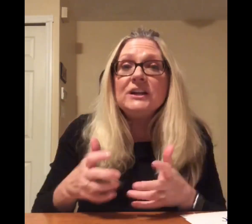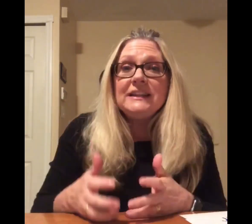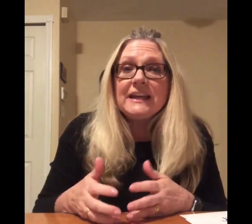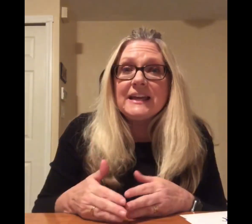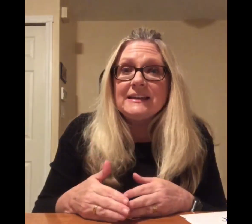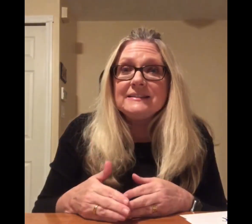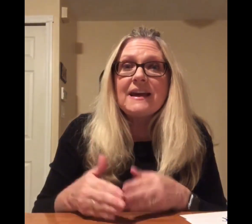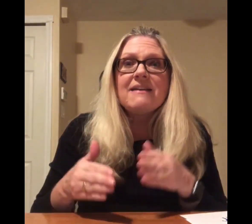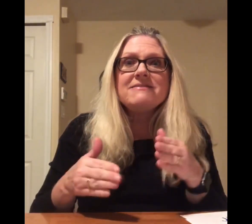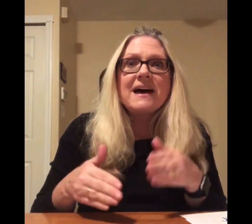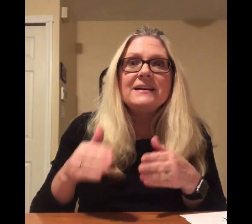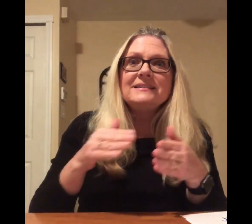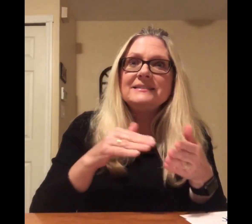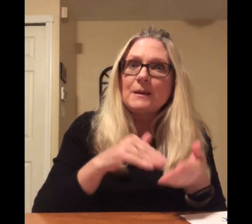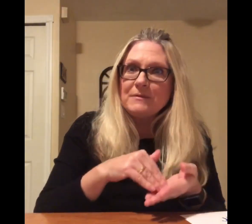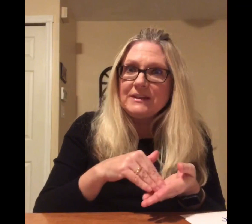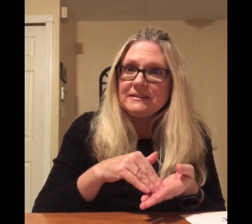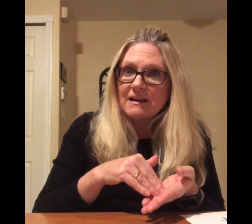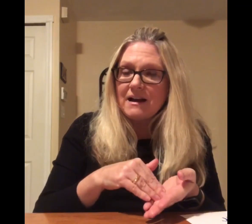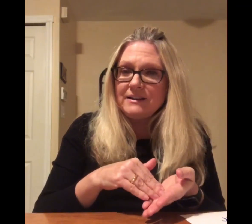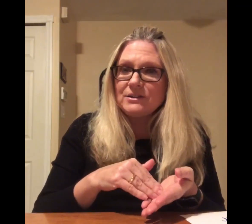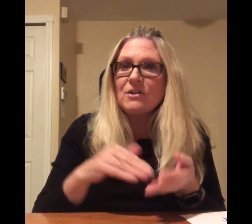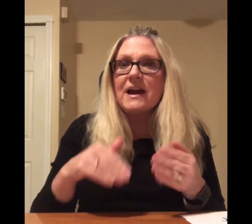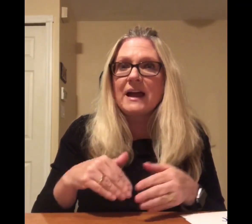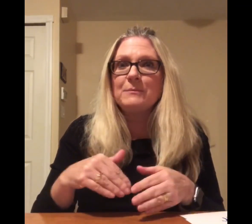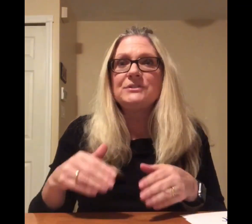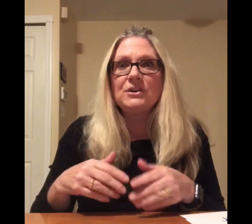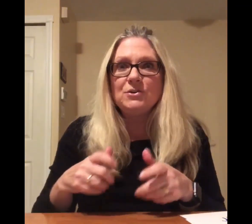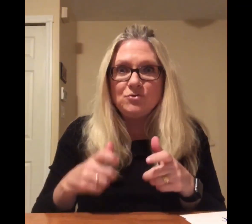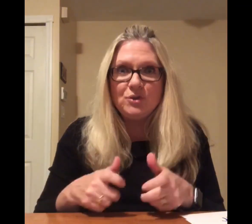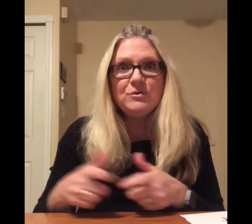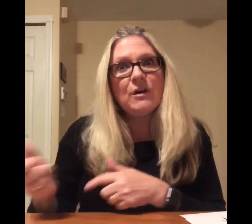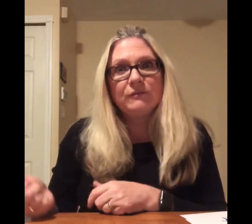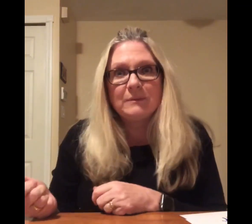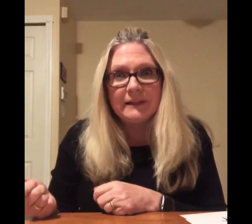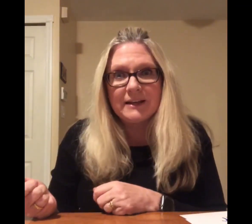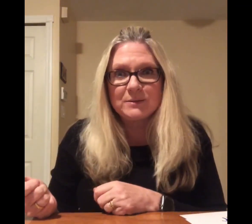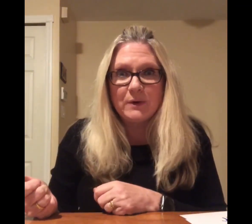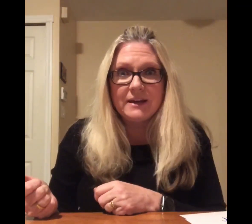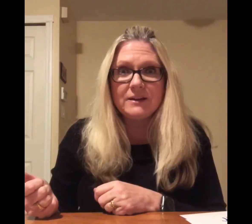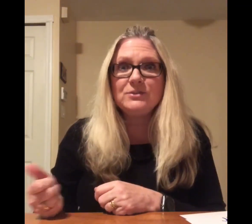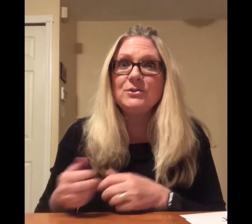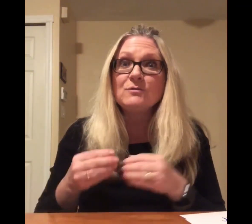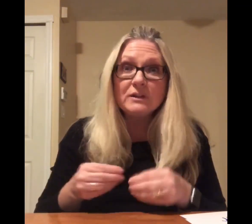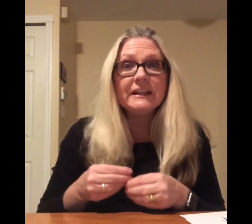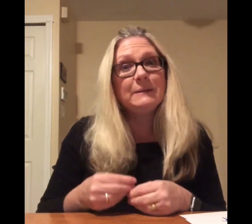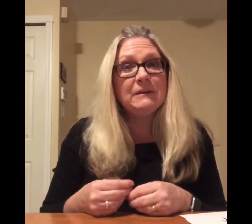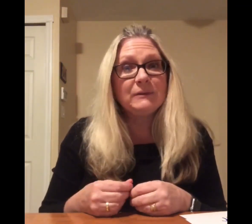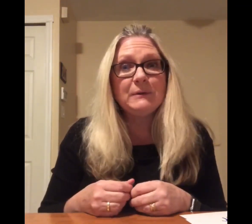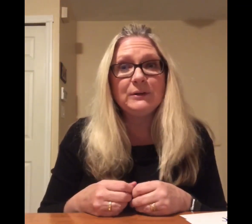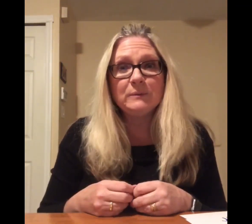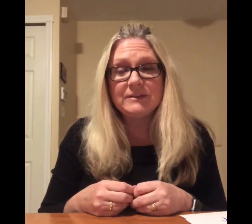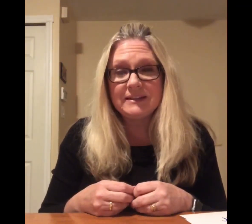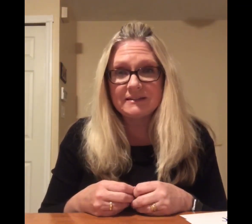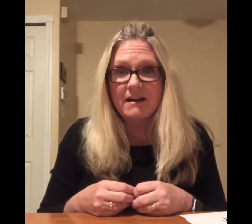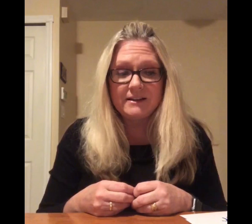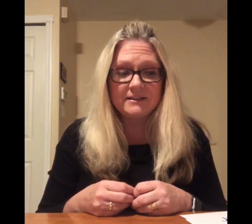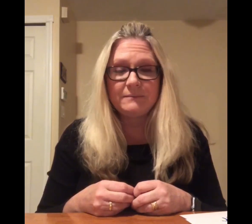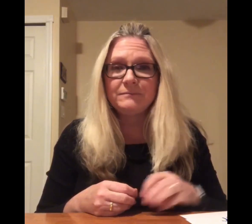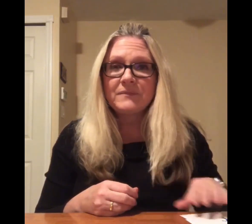thing is that some of these signs are animals that you do know from last week, so you're really going to be familiar with these signs.